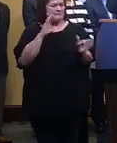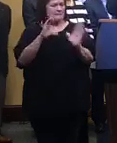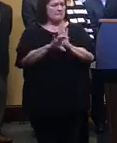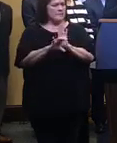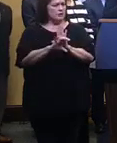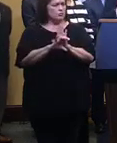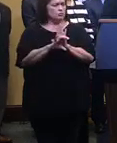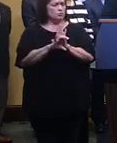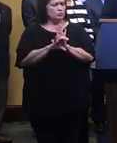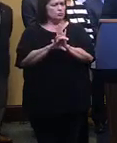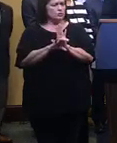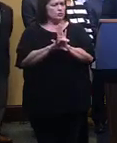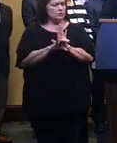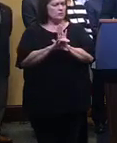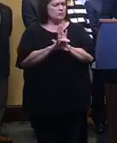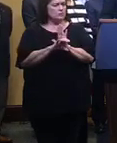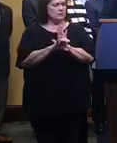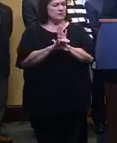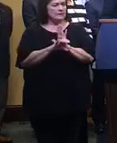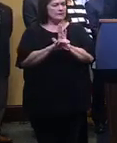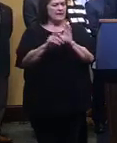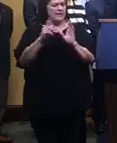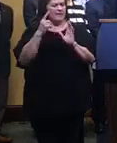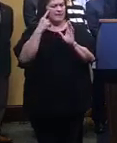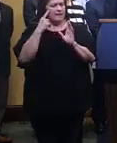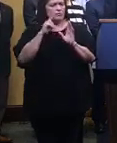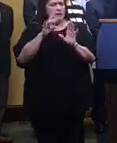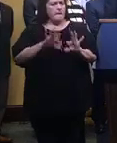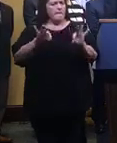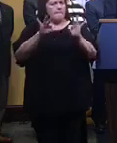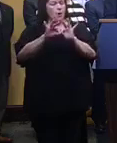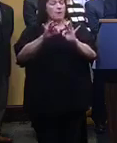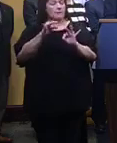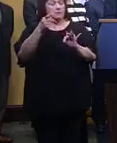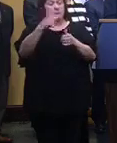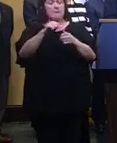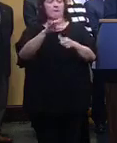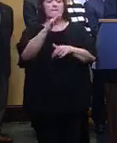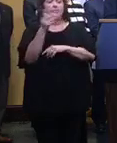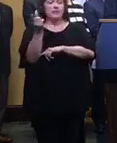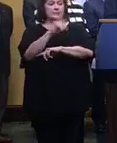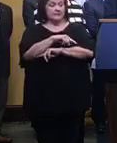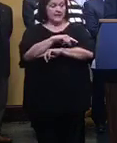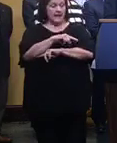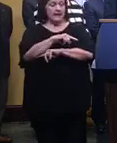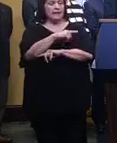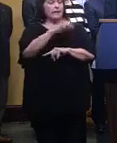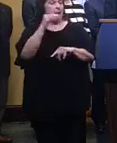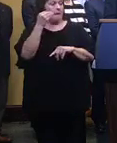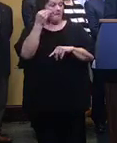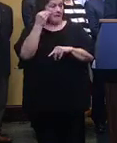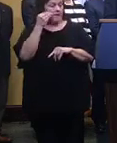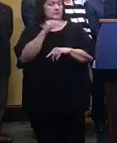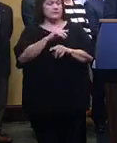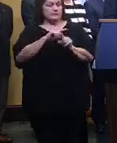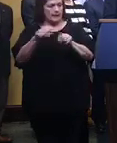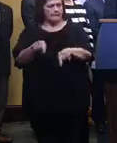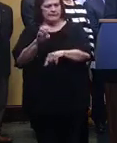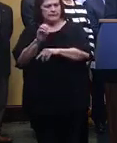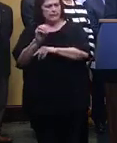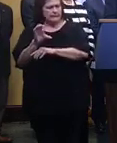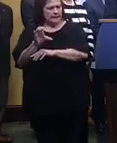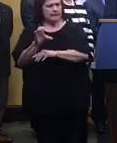important. It's a JPEG. I think it's important to point out that after Mother's Day, the mayor was in our EOC, and